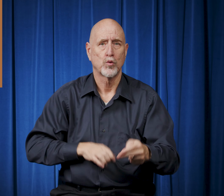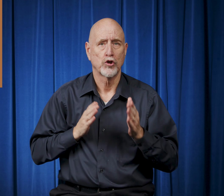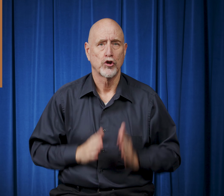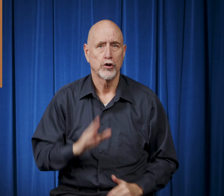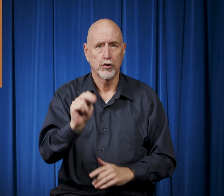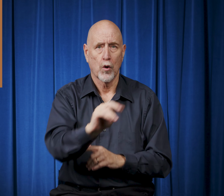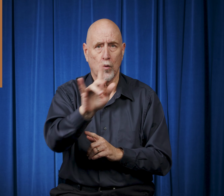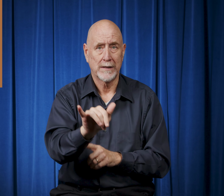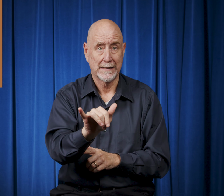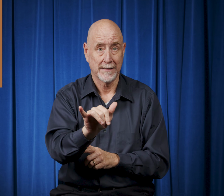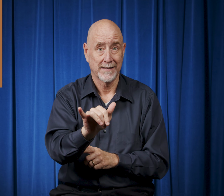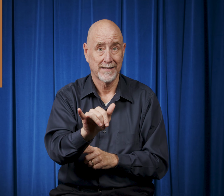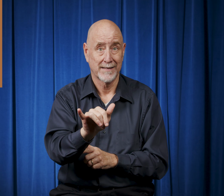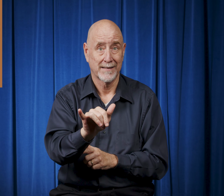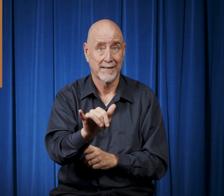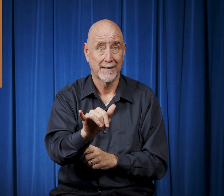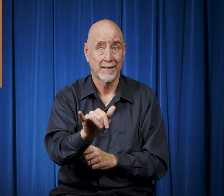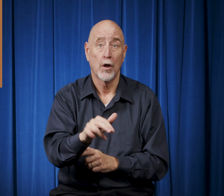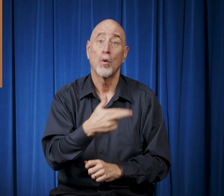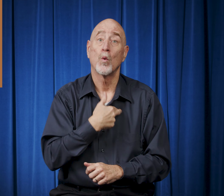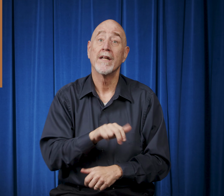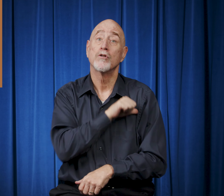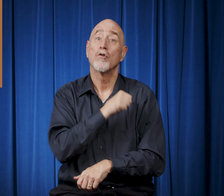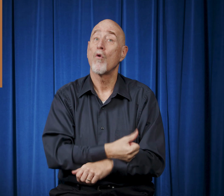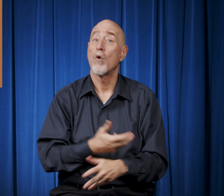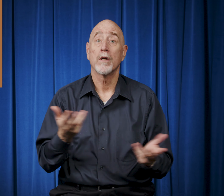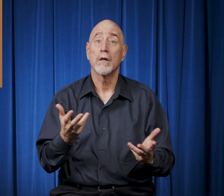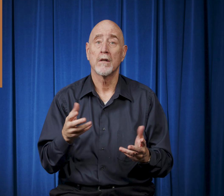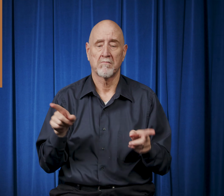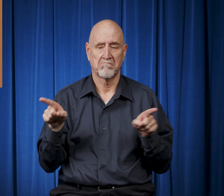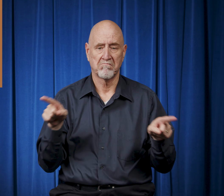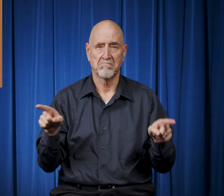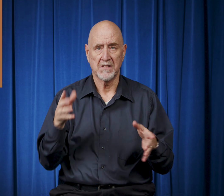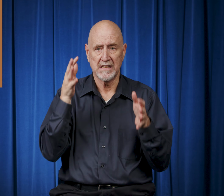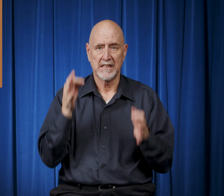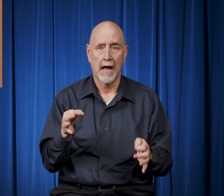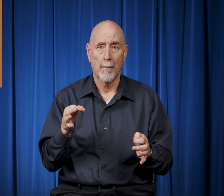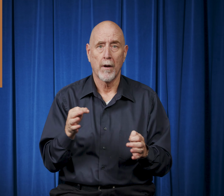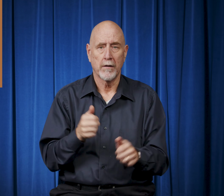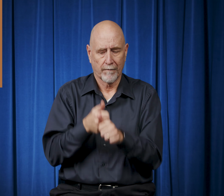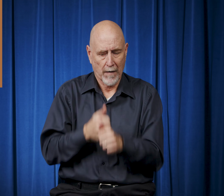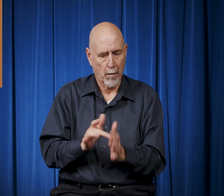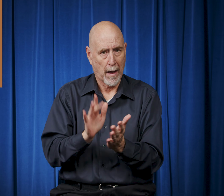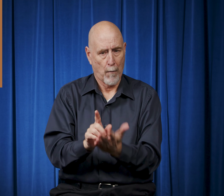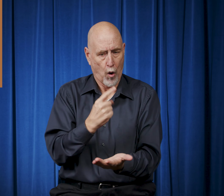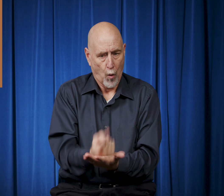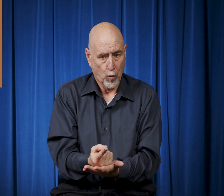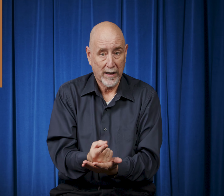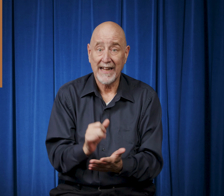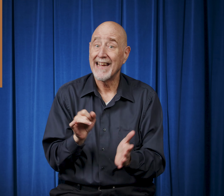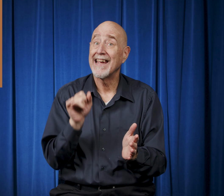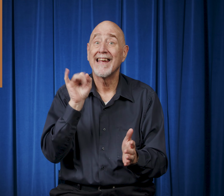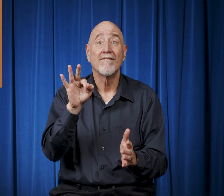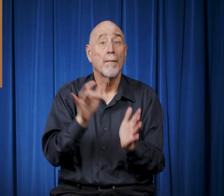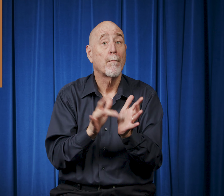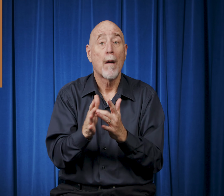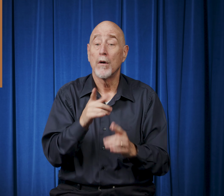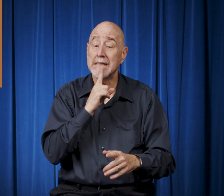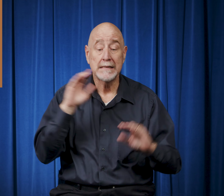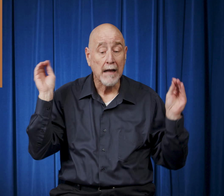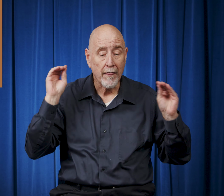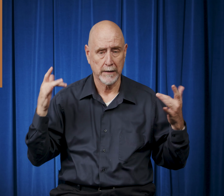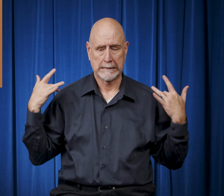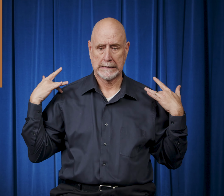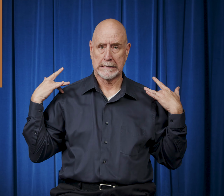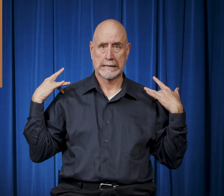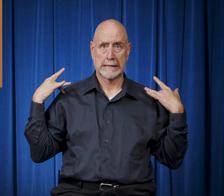only. Concerning religious authority, they determined to speak only where the Bible speaks and to be silent where the Bible is silent. And